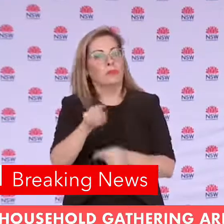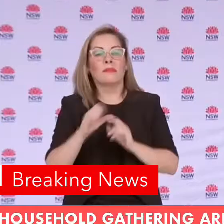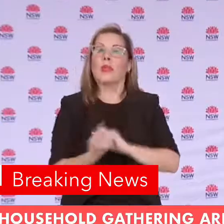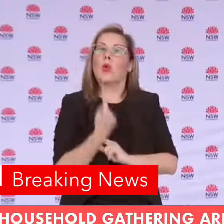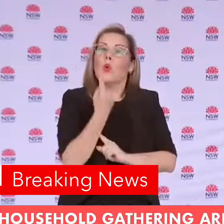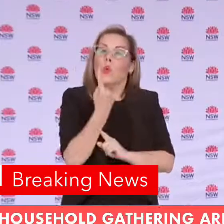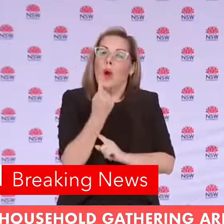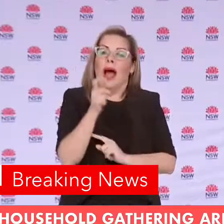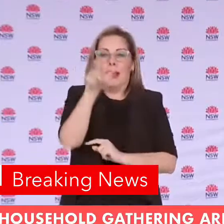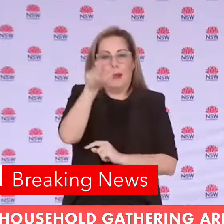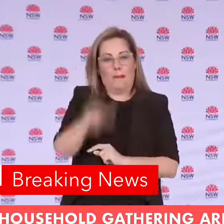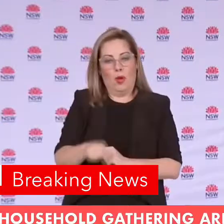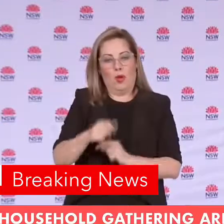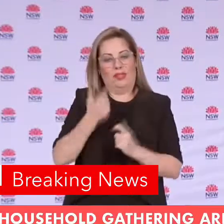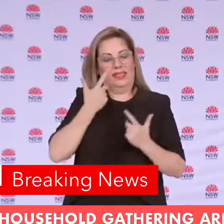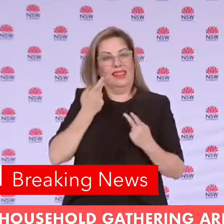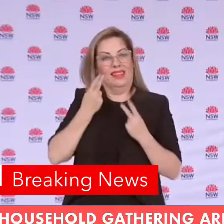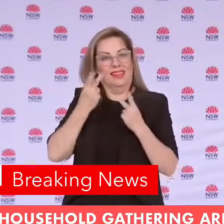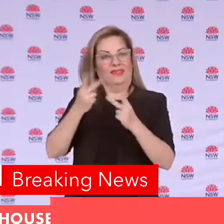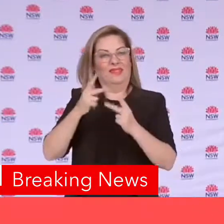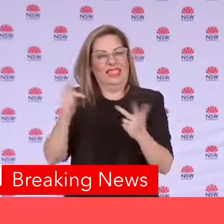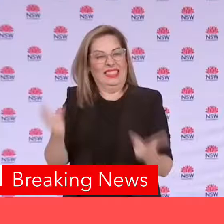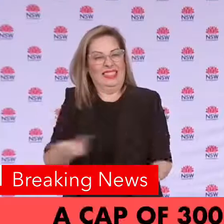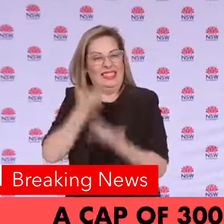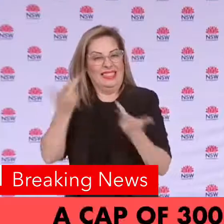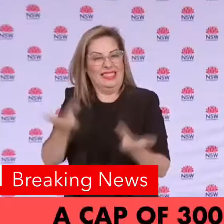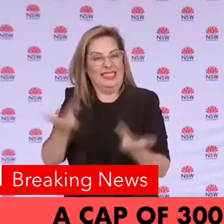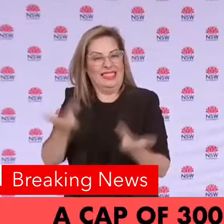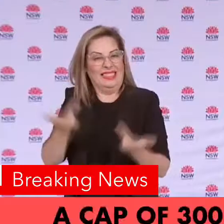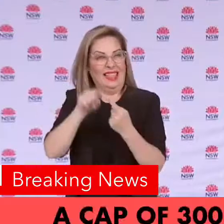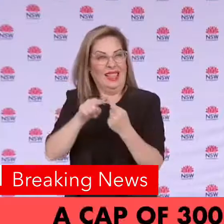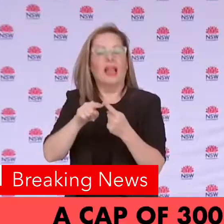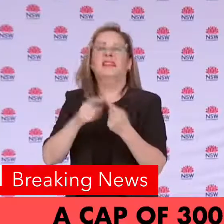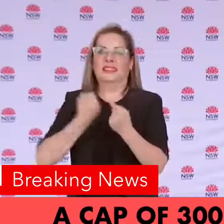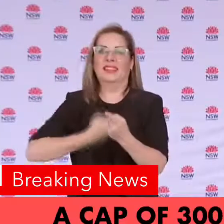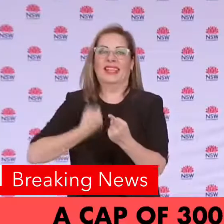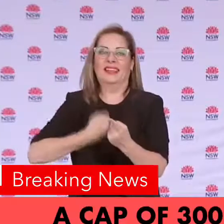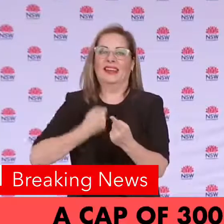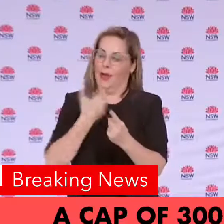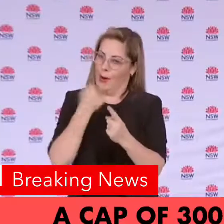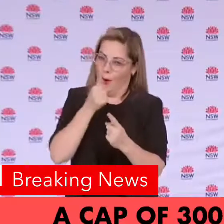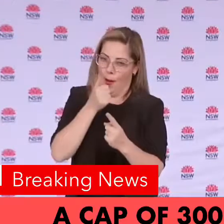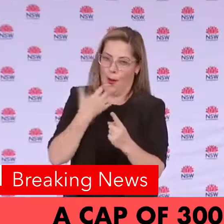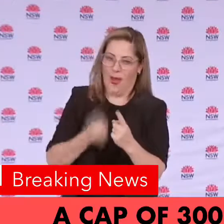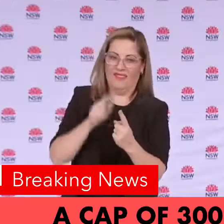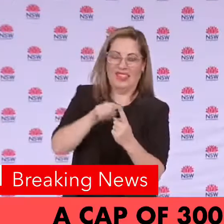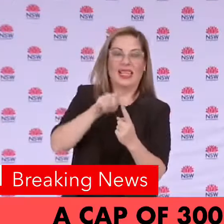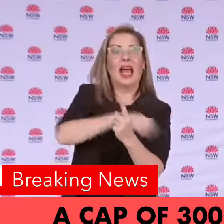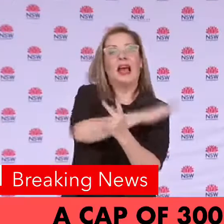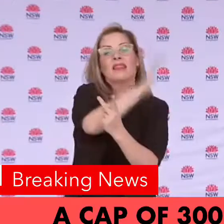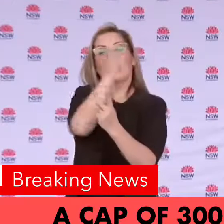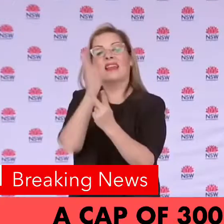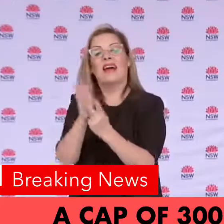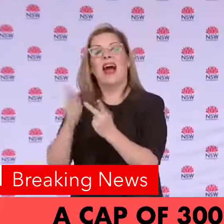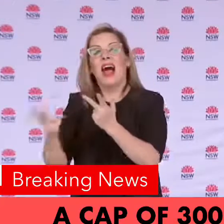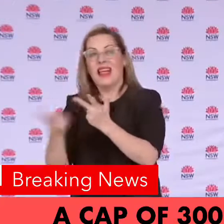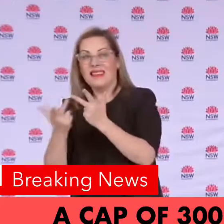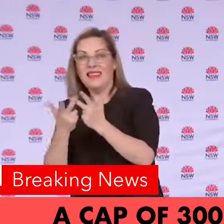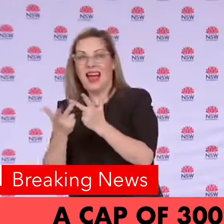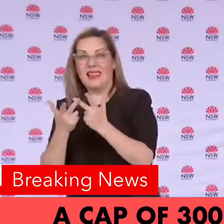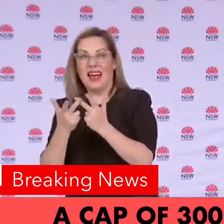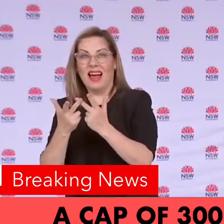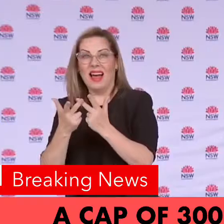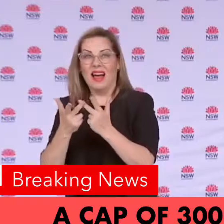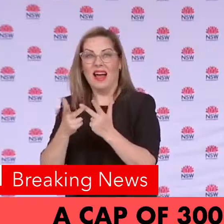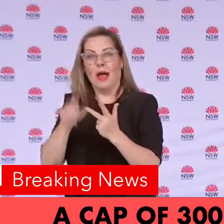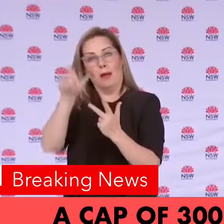15th of December whilst infectious, and another diner has tested positive on Sunday, and we believe there has been transmission from the first